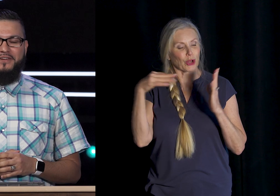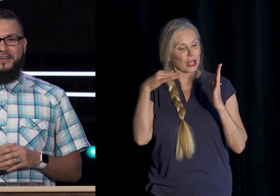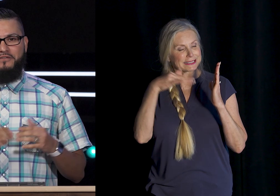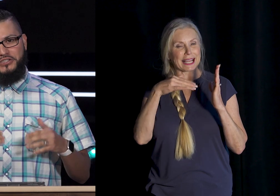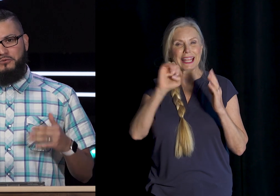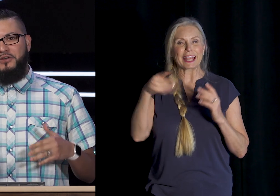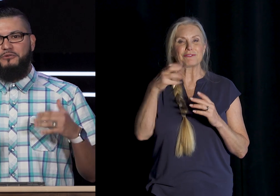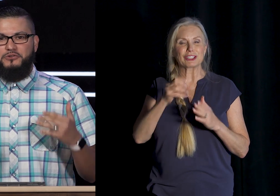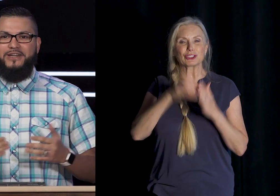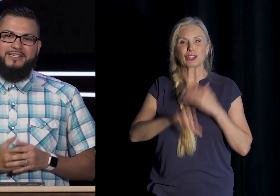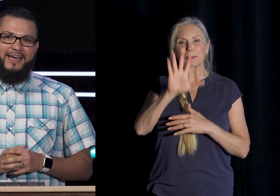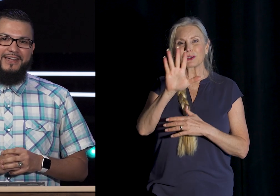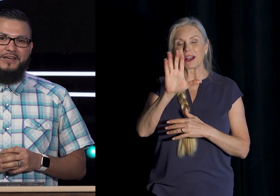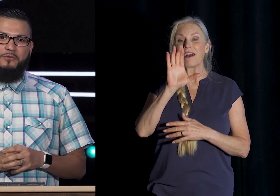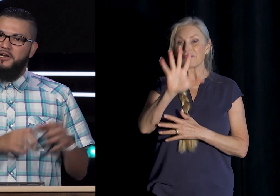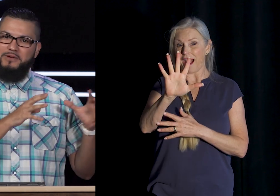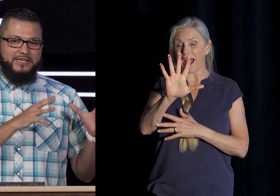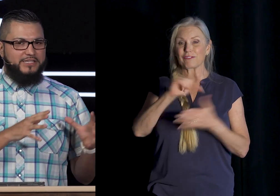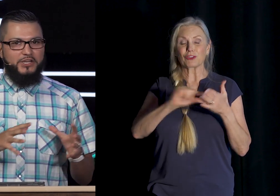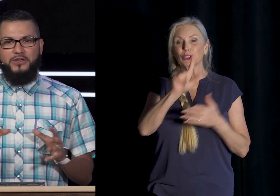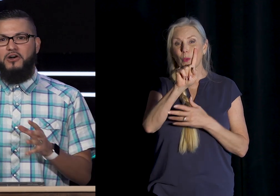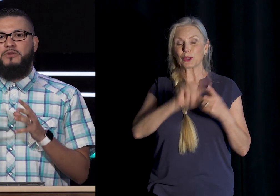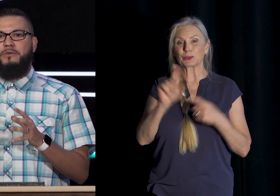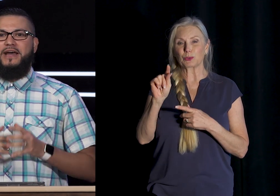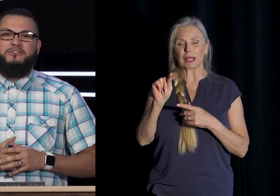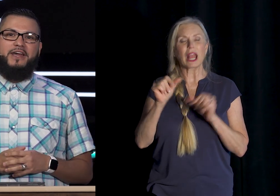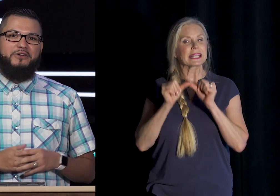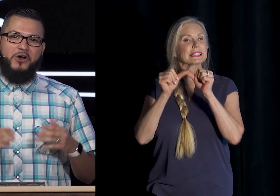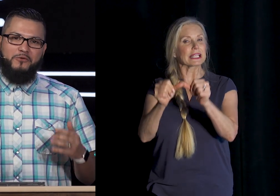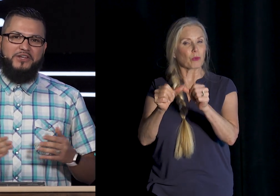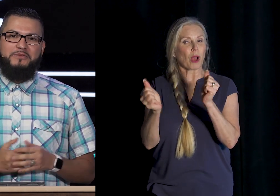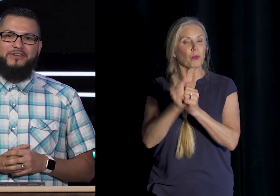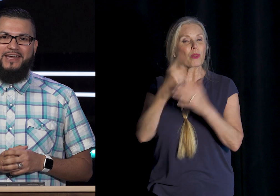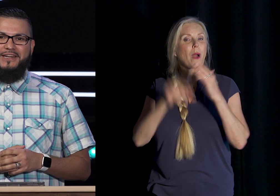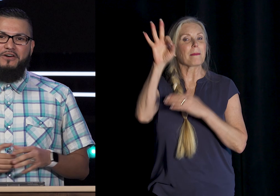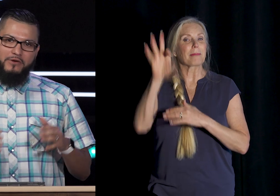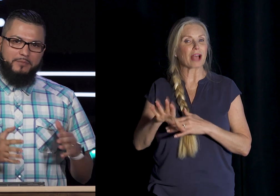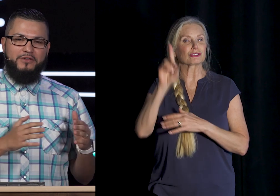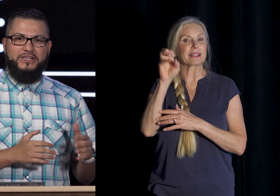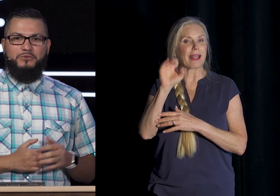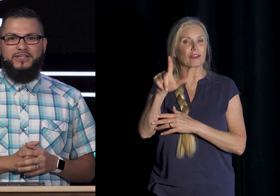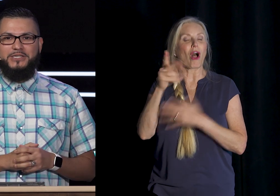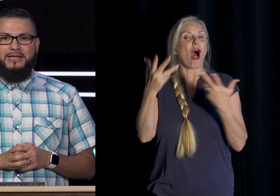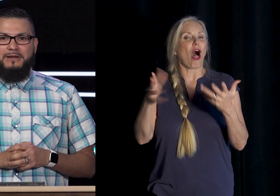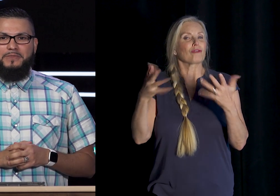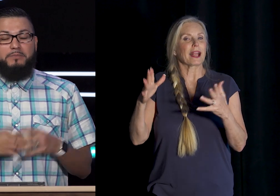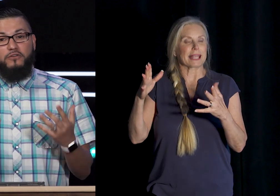Verses 1 through 20 today We're going to be continuing on With what Pastor Daniel Had already communicated From the previous weeks The beautiful